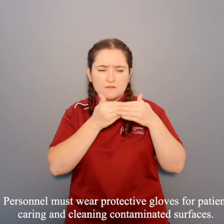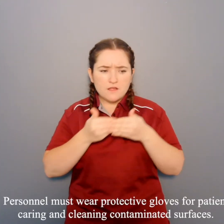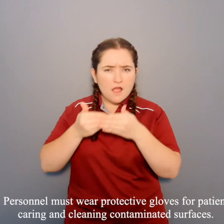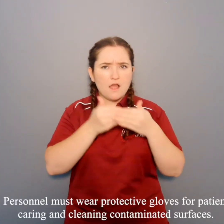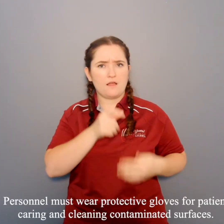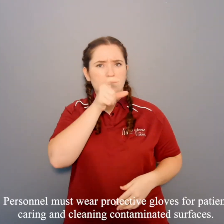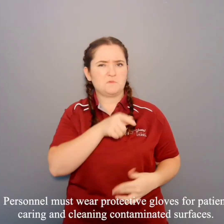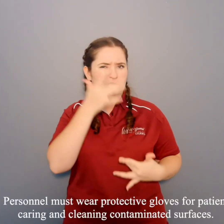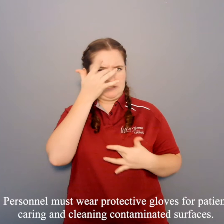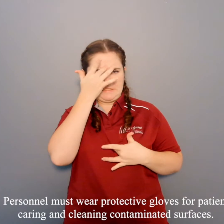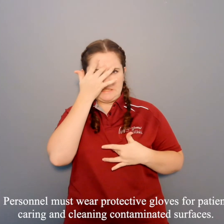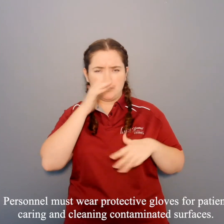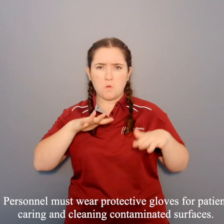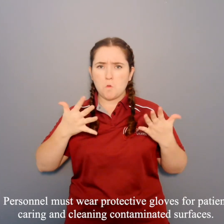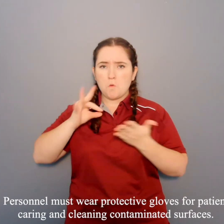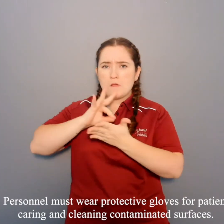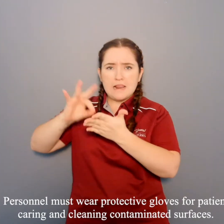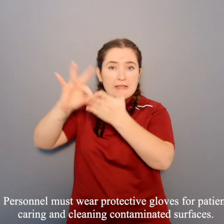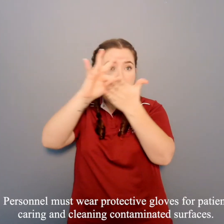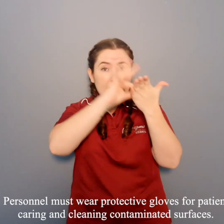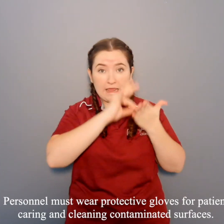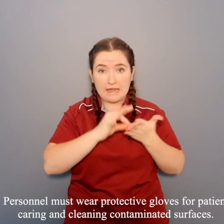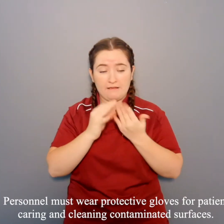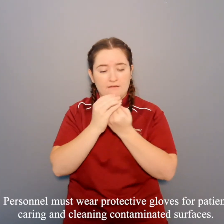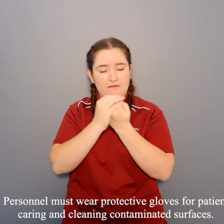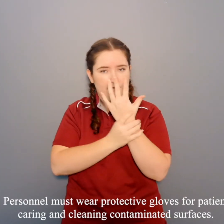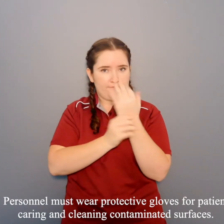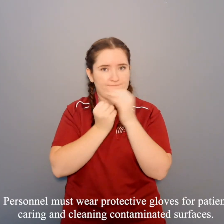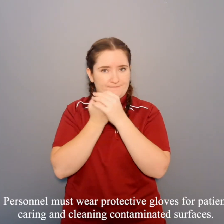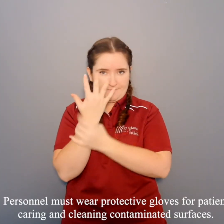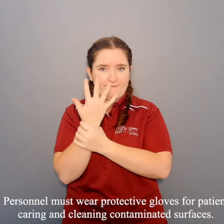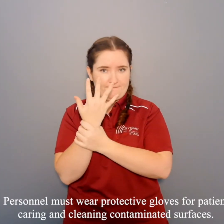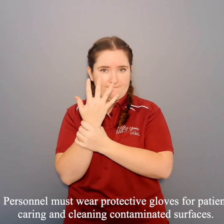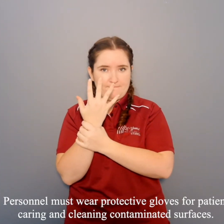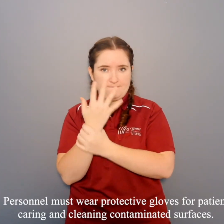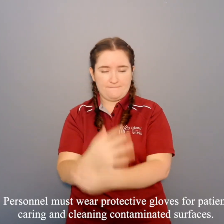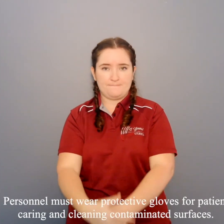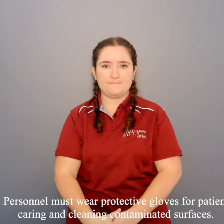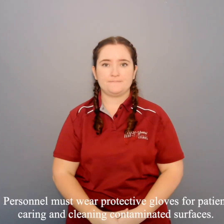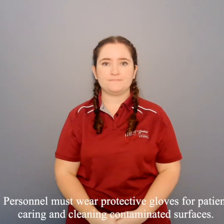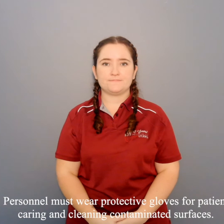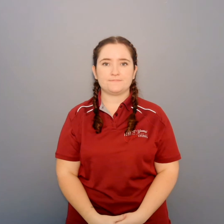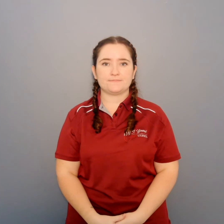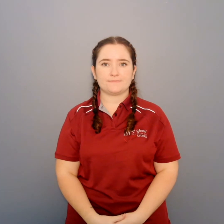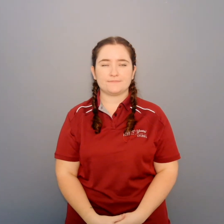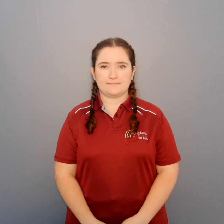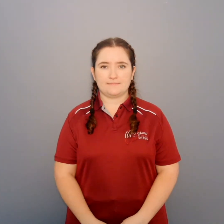Personnel must wear protective gloves for patient caring and cleaning contaminated surfaces.